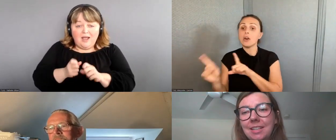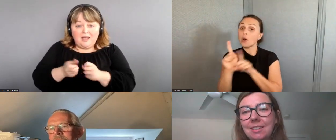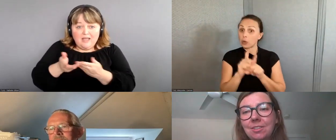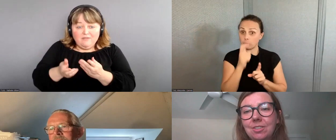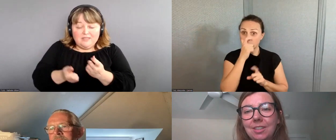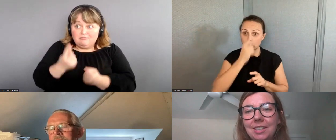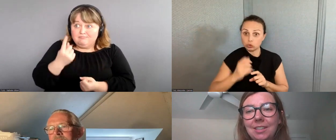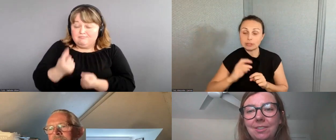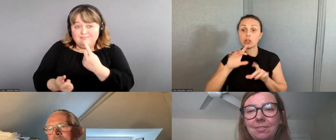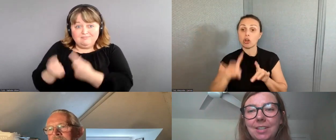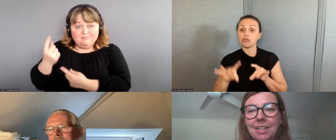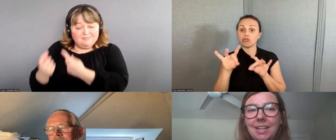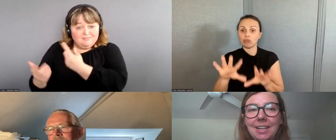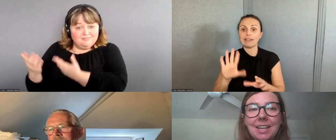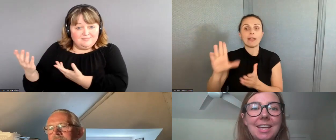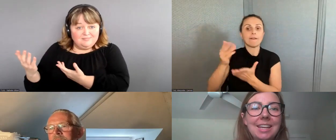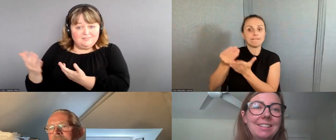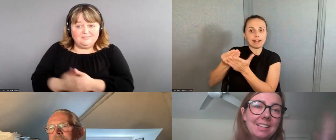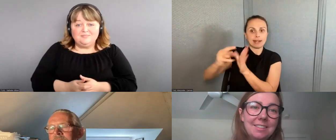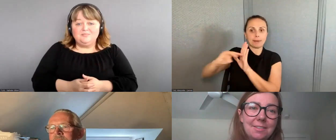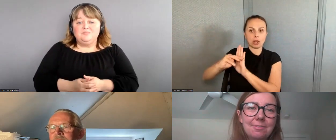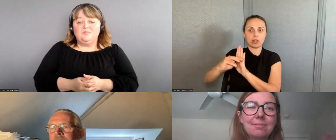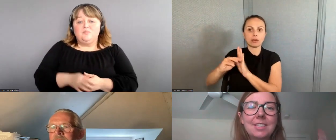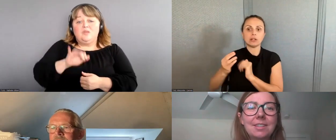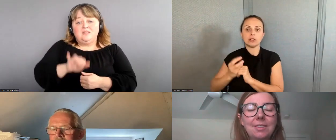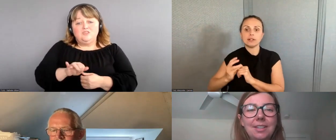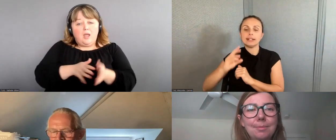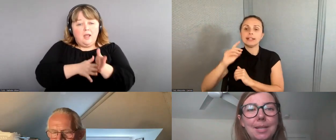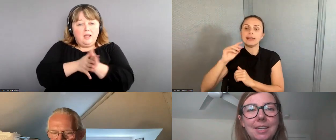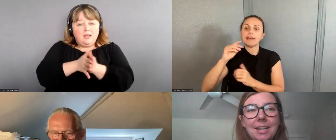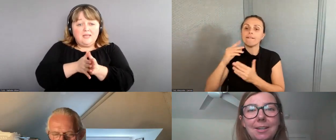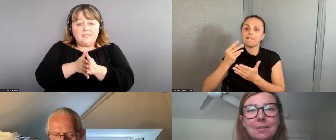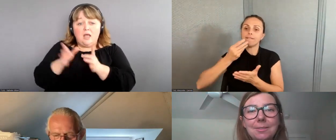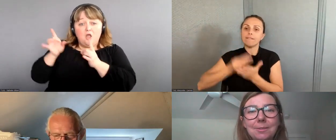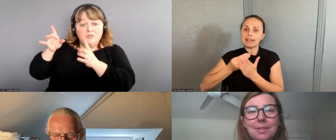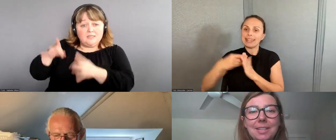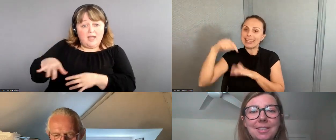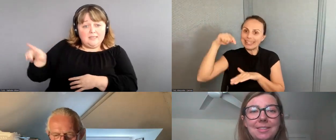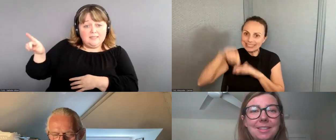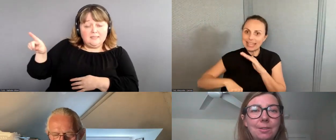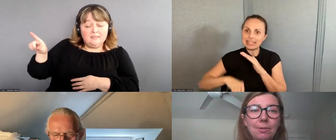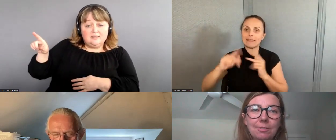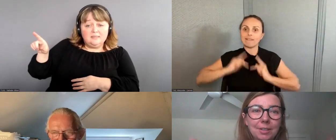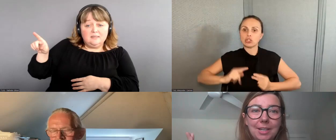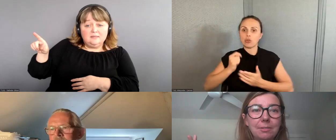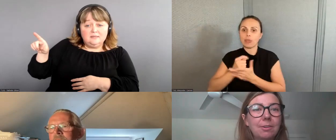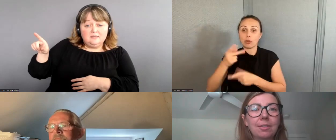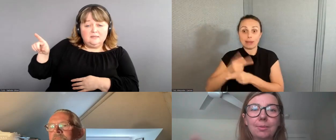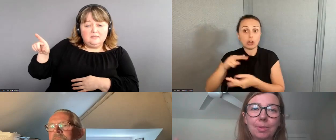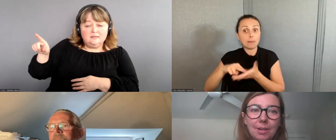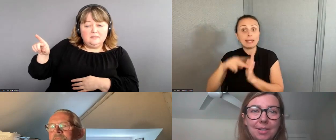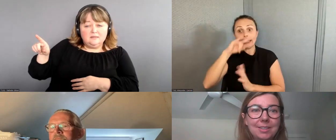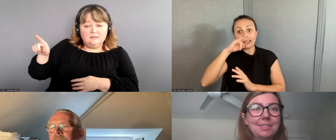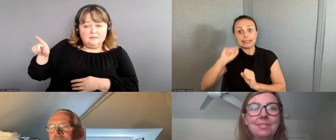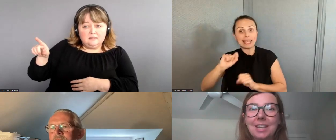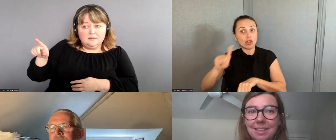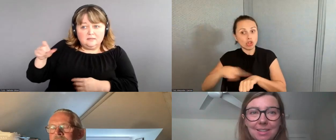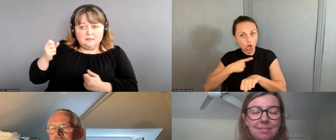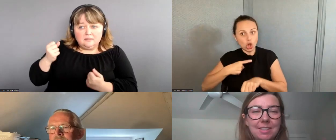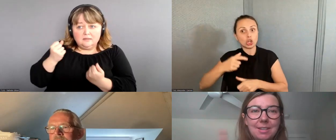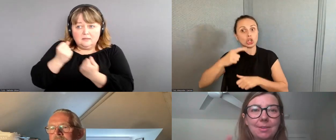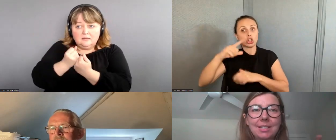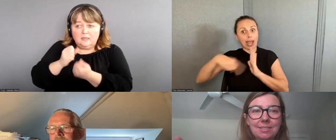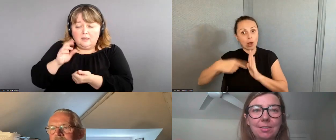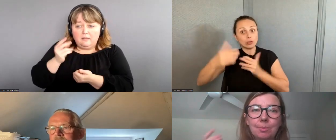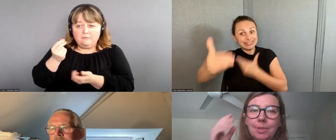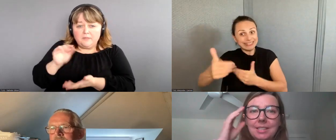interesting in Australia, they're funding intensive physiotherapy care. So the kids can go for like longer blocks of daily